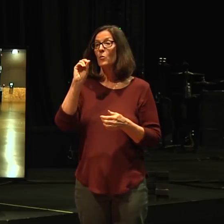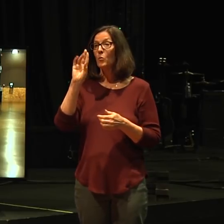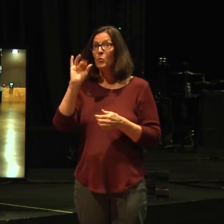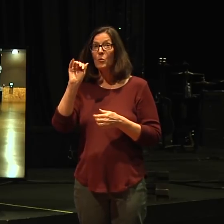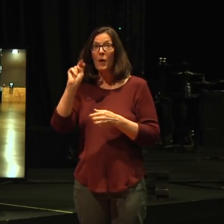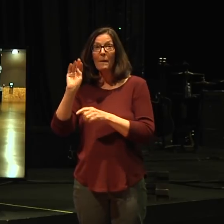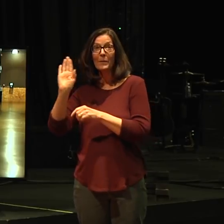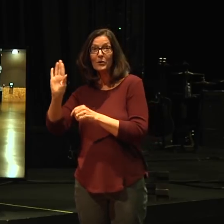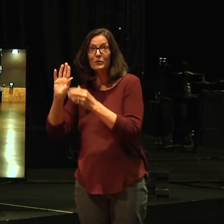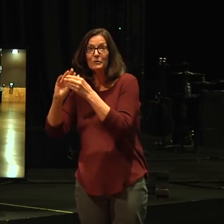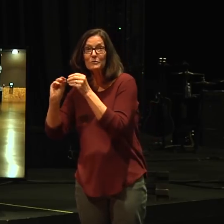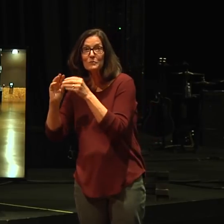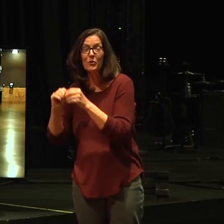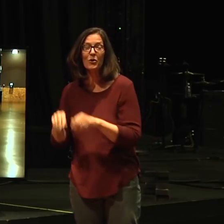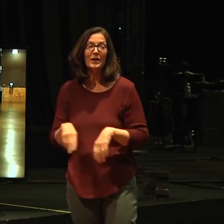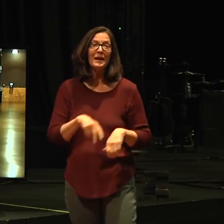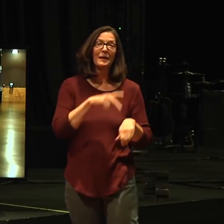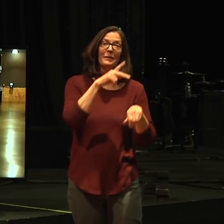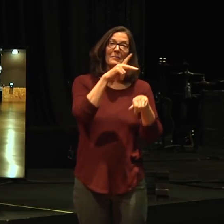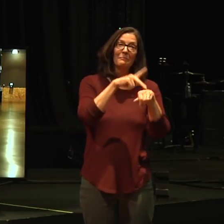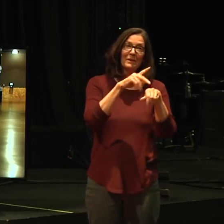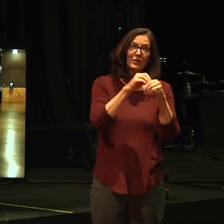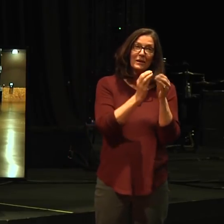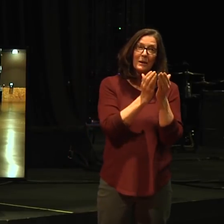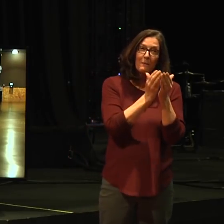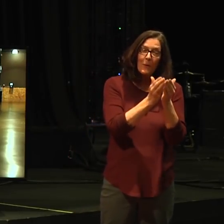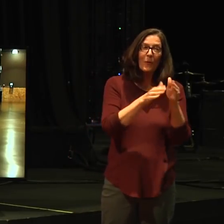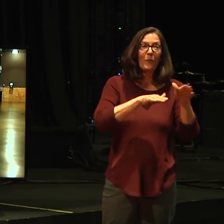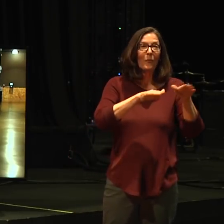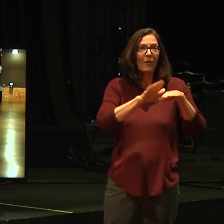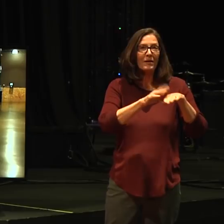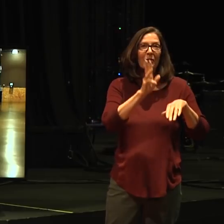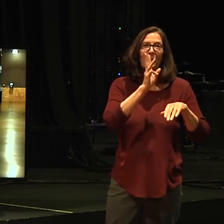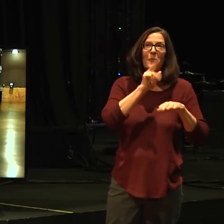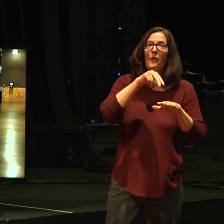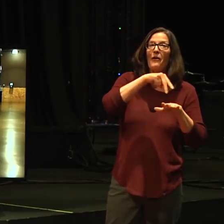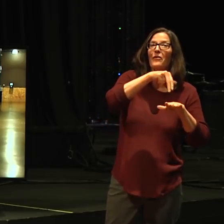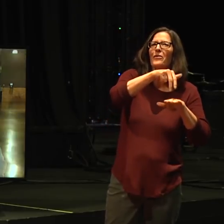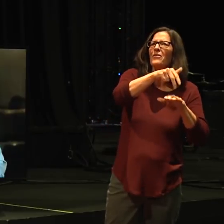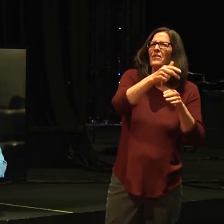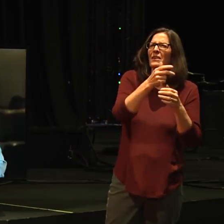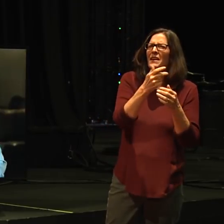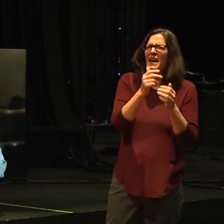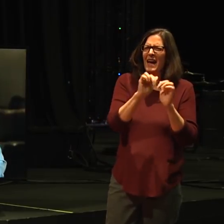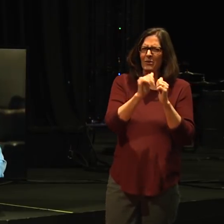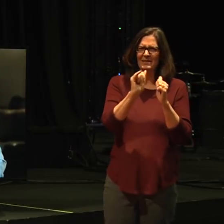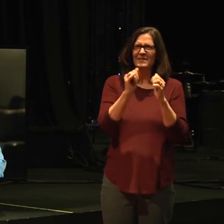in a boat walking on water. What does that have to do with Easter? Well,